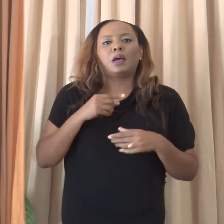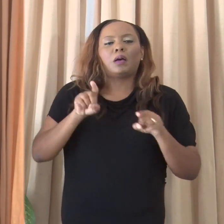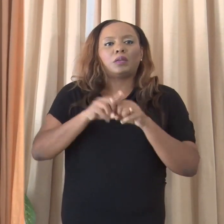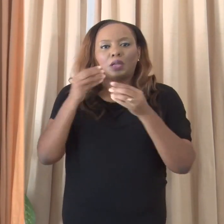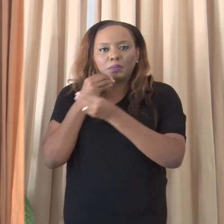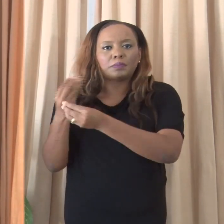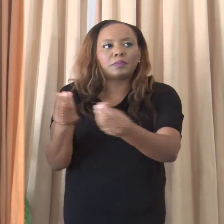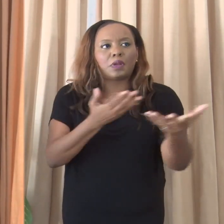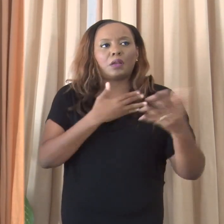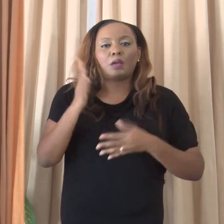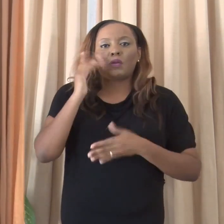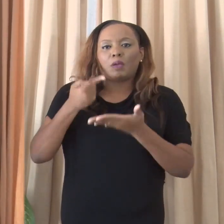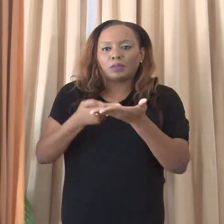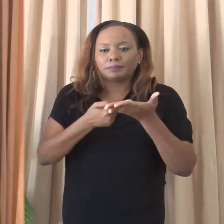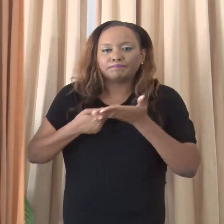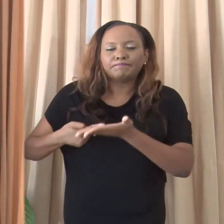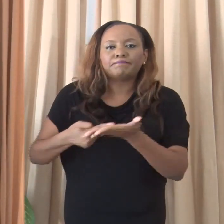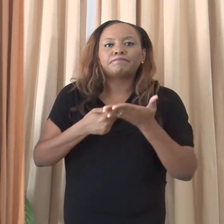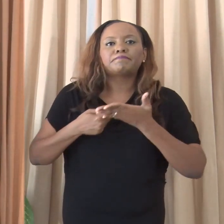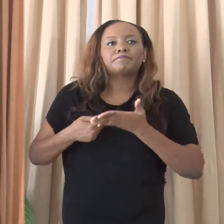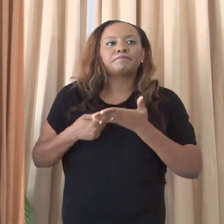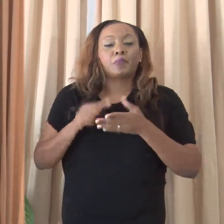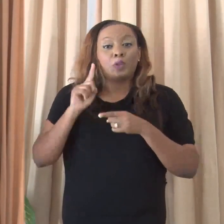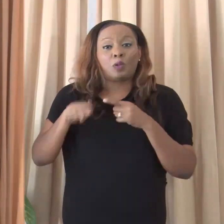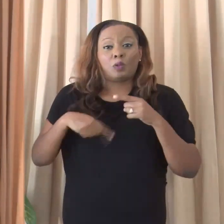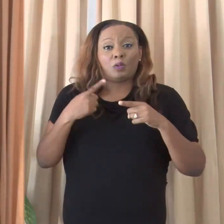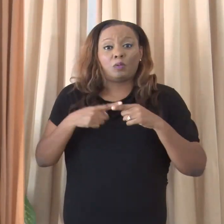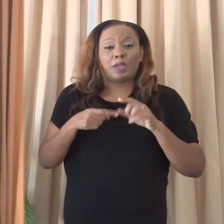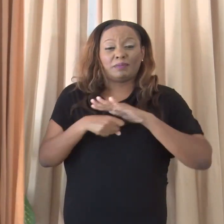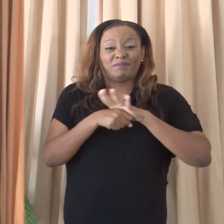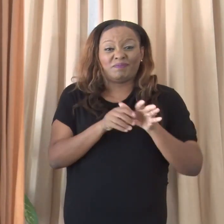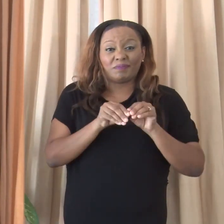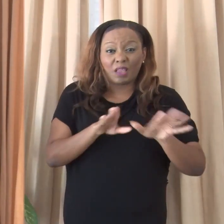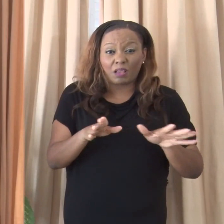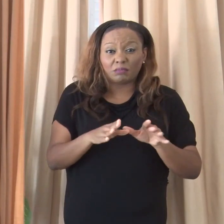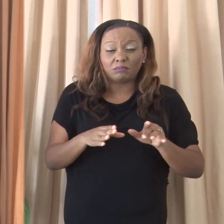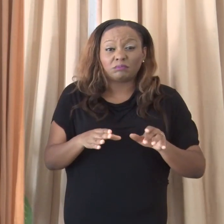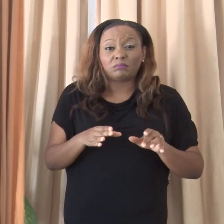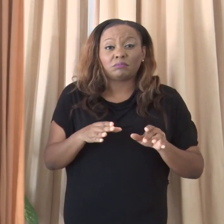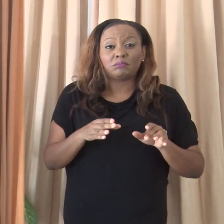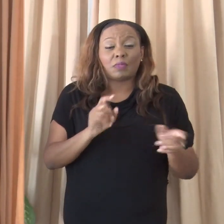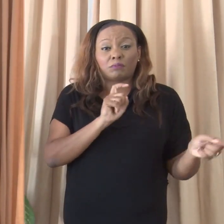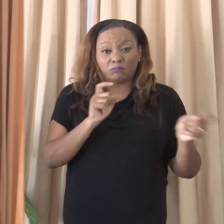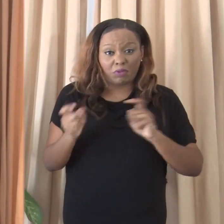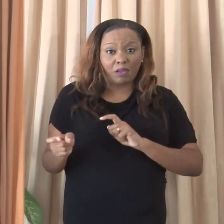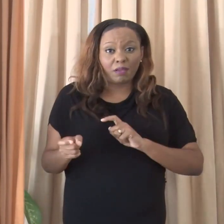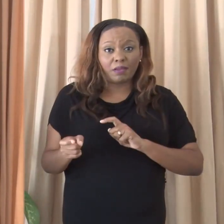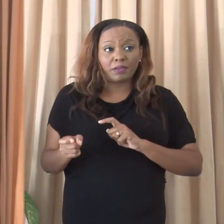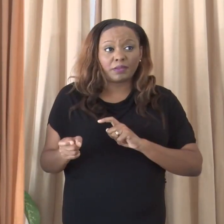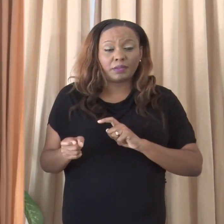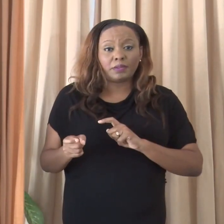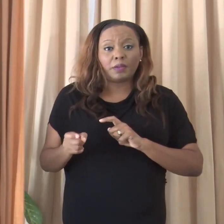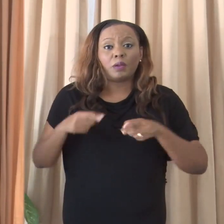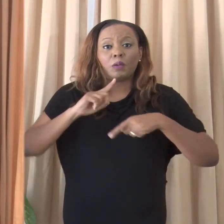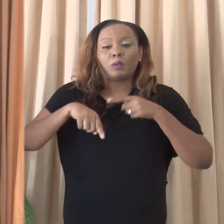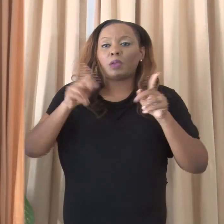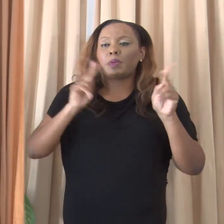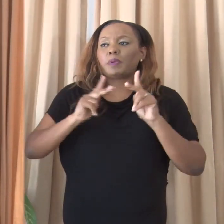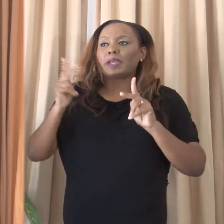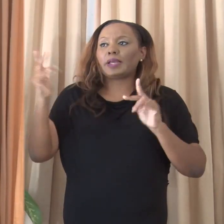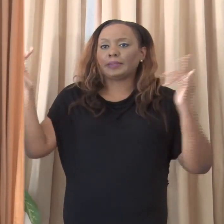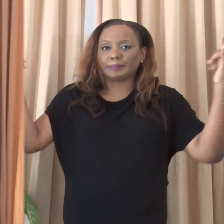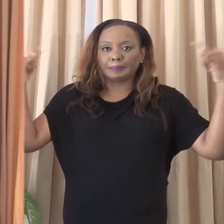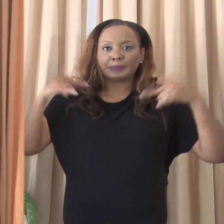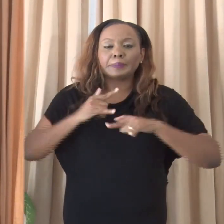begin discussions with Condor again once the circumstances are appropriate here, and equally once the circumstances